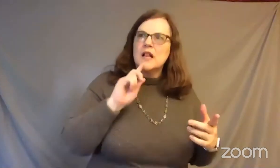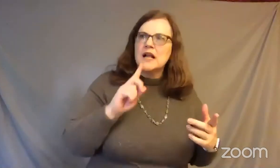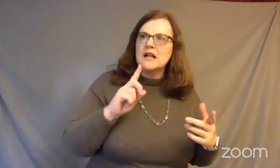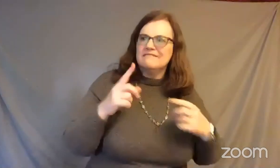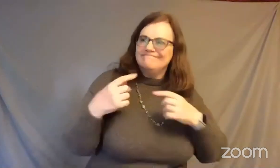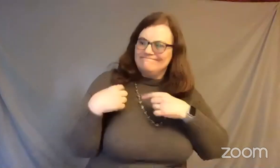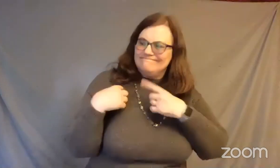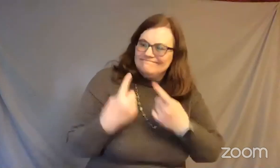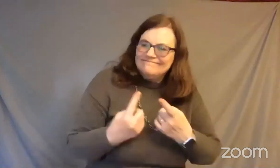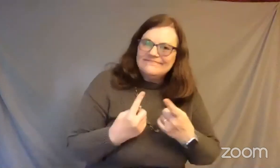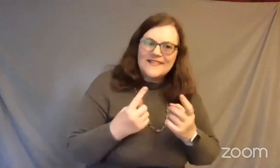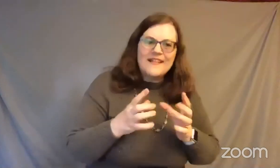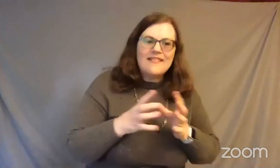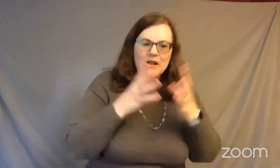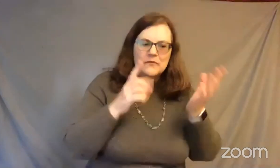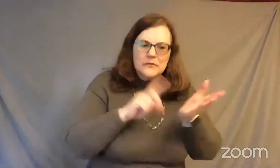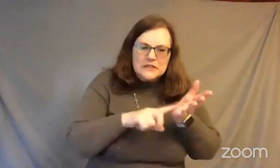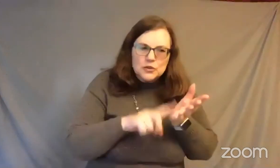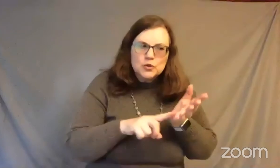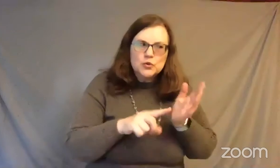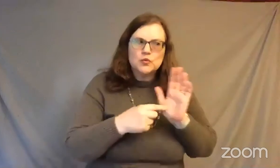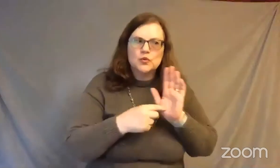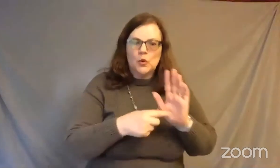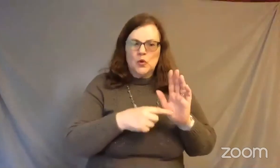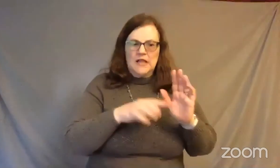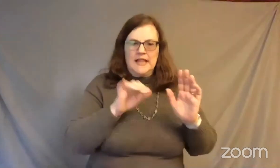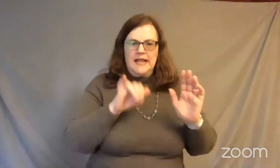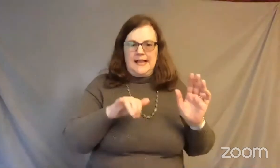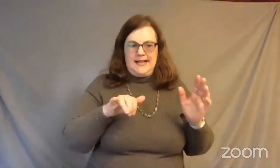and can provide more representation.